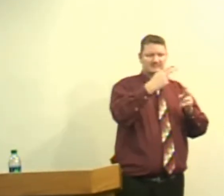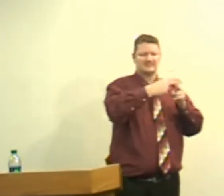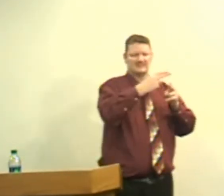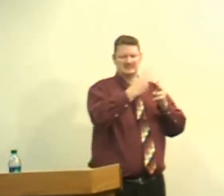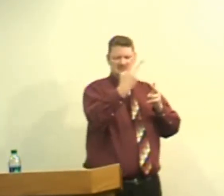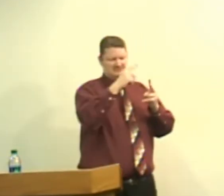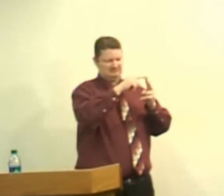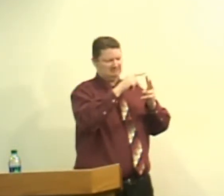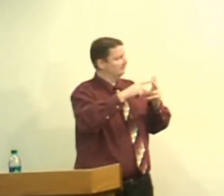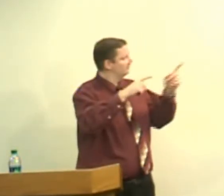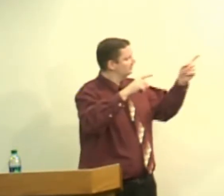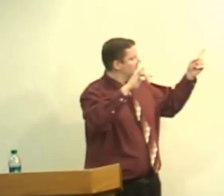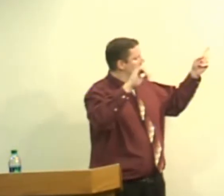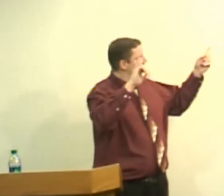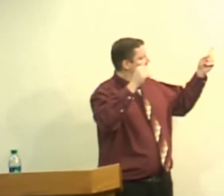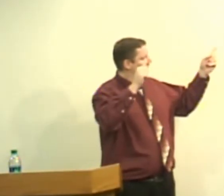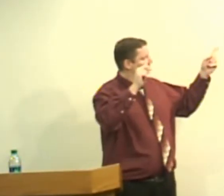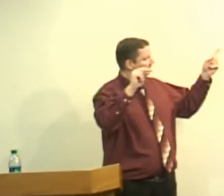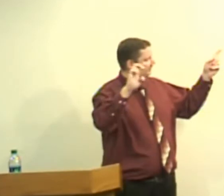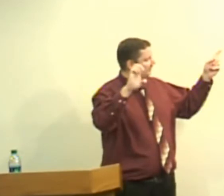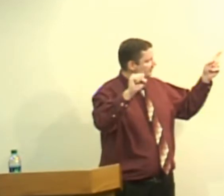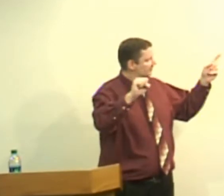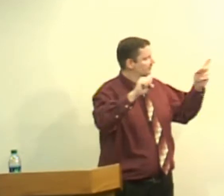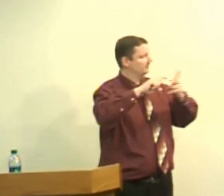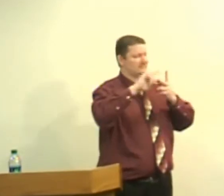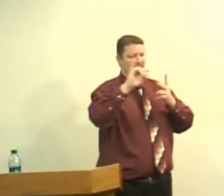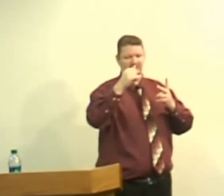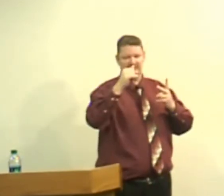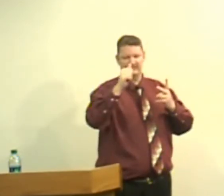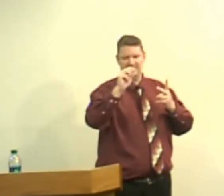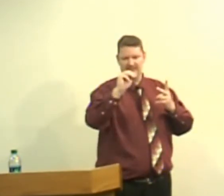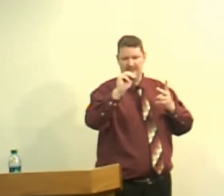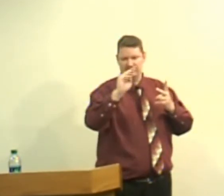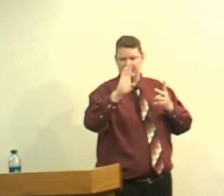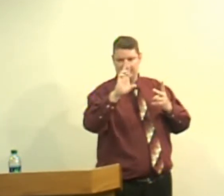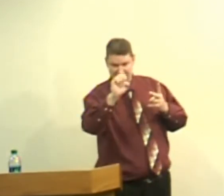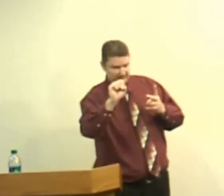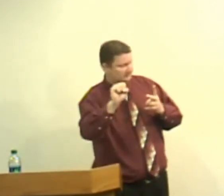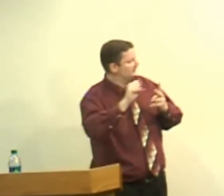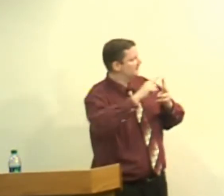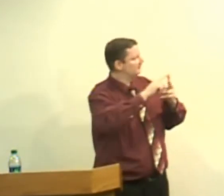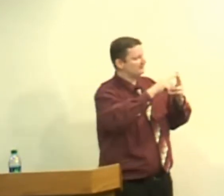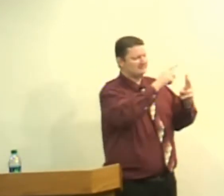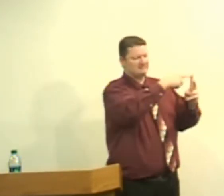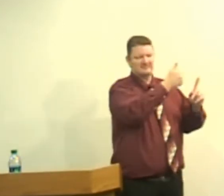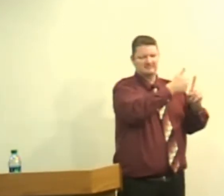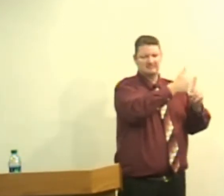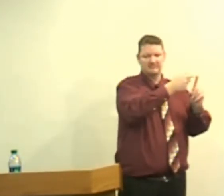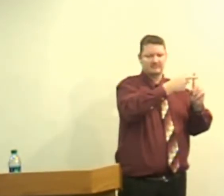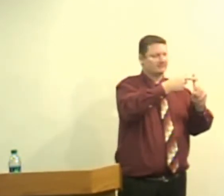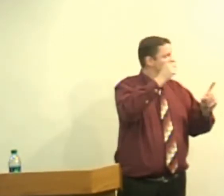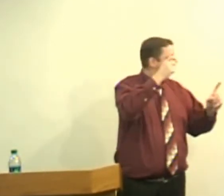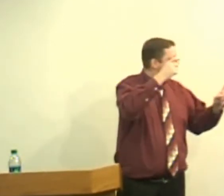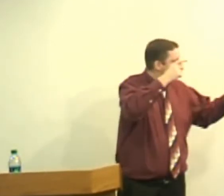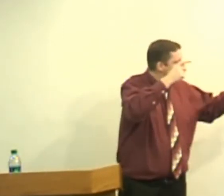So back in the Old Testament, there were these two men, Janus and Jamris. And the